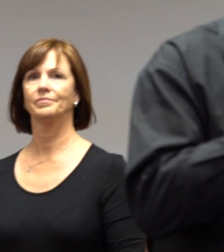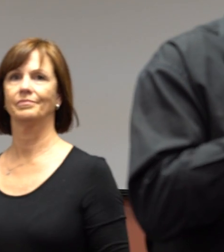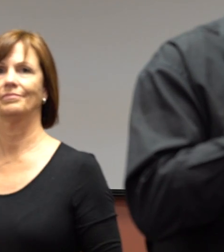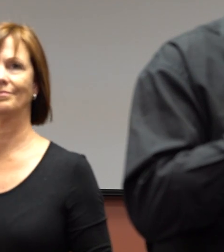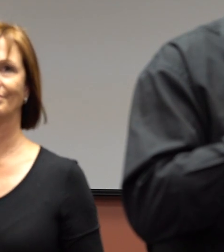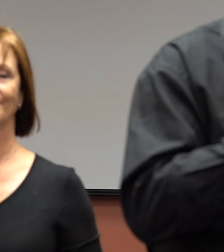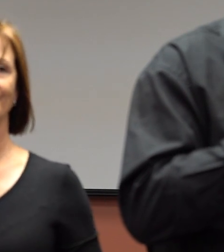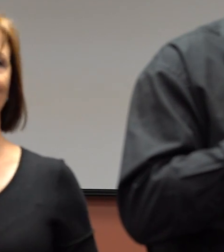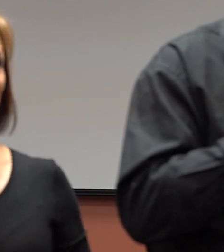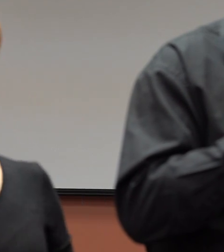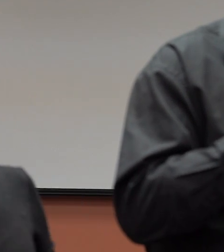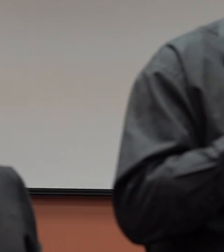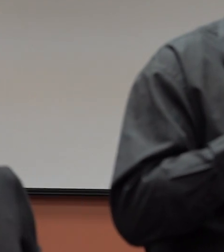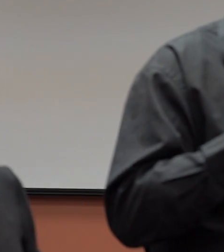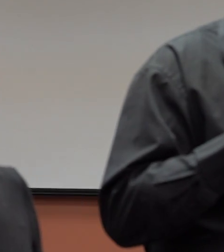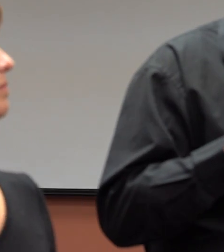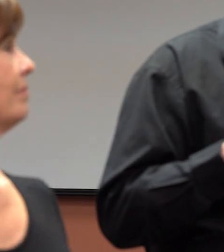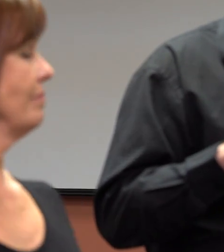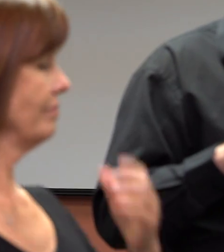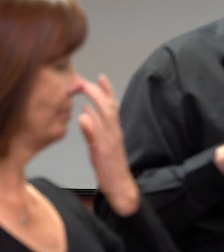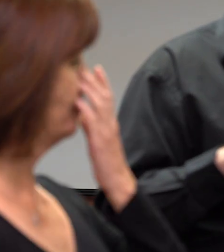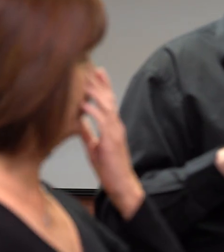you would know more than